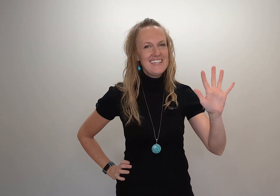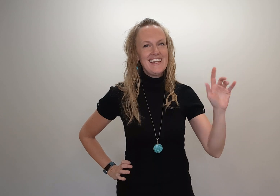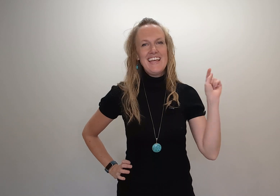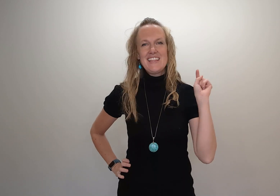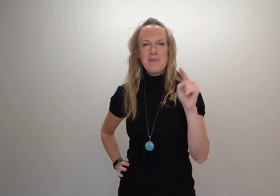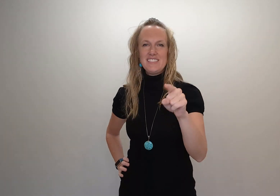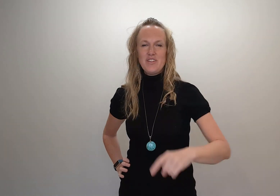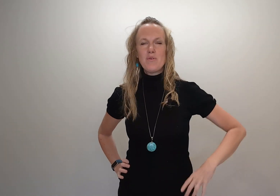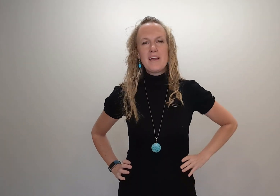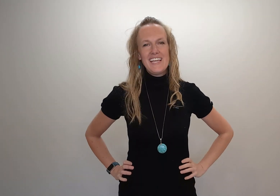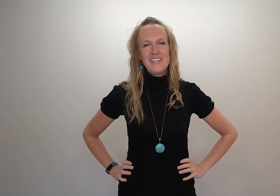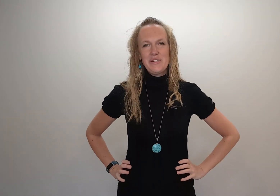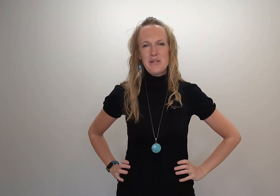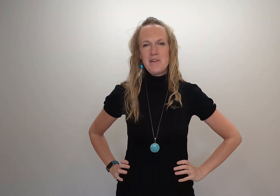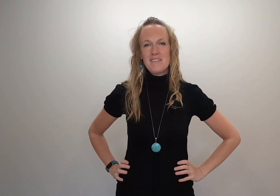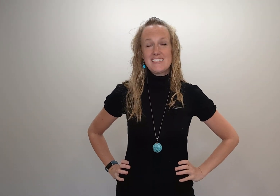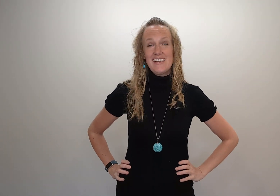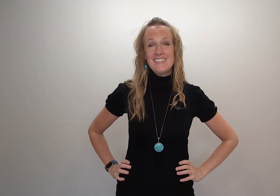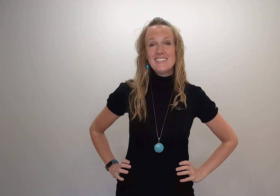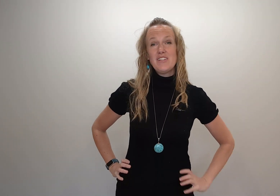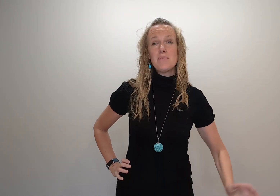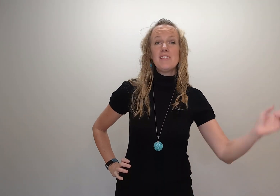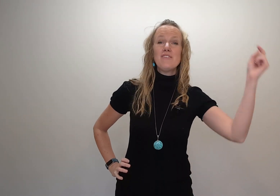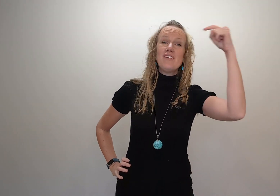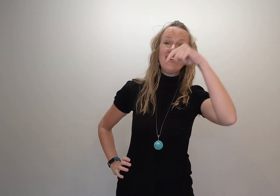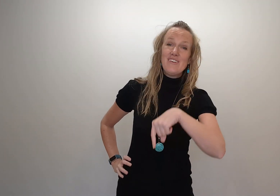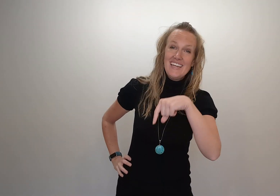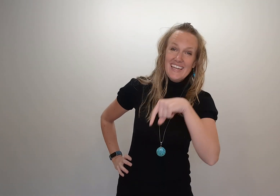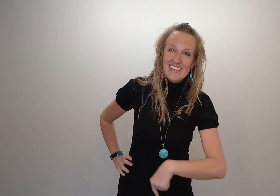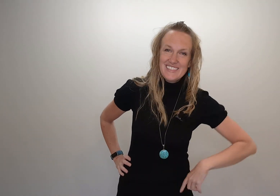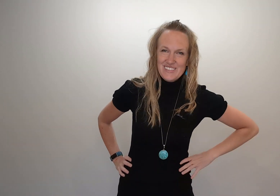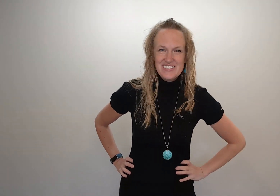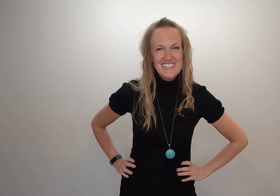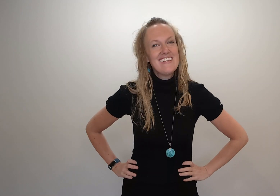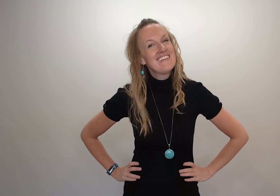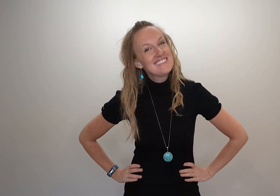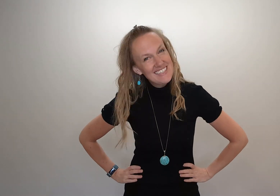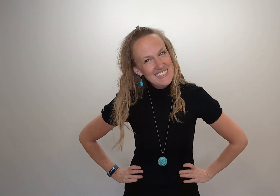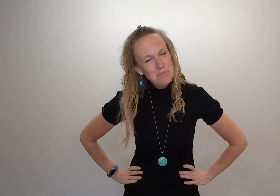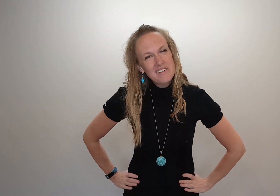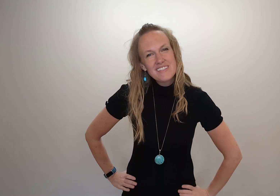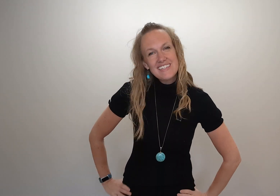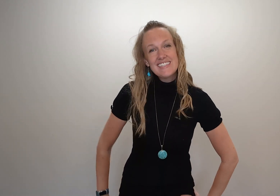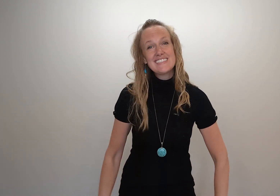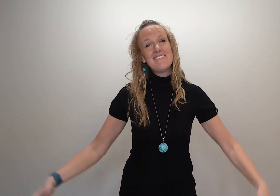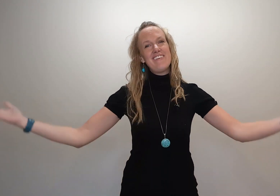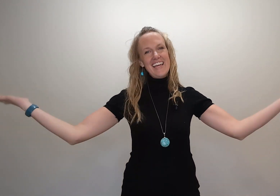left-handed. That means if you were right-handed, you're going to mirror the signs. If you look below the video, in the description, there is a link to print off the lyrics. And